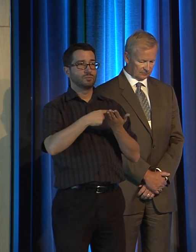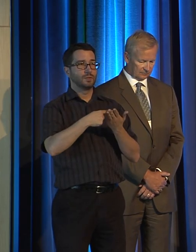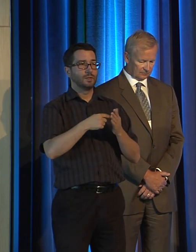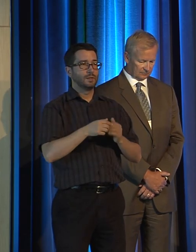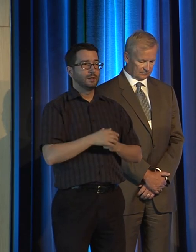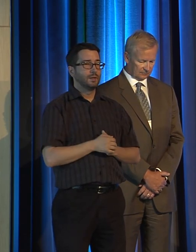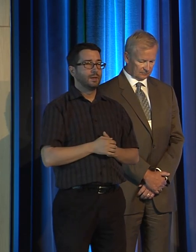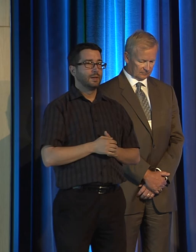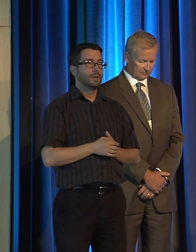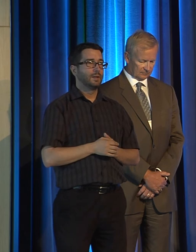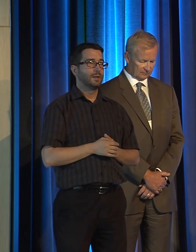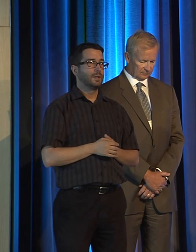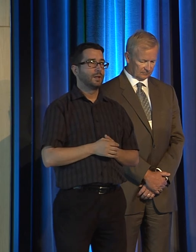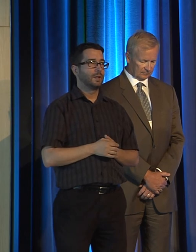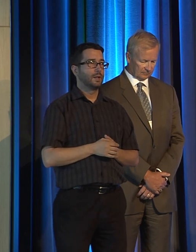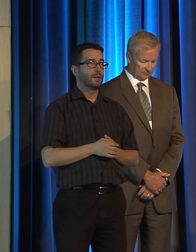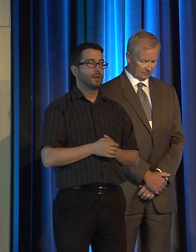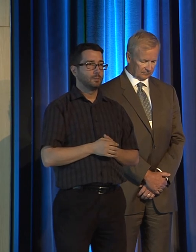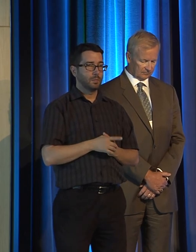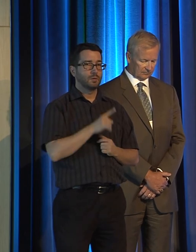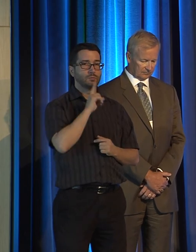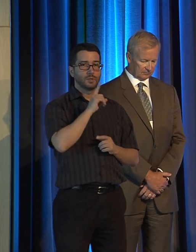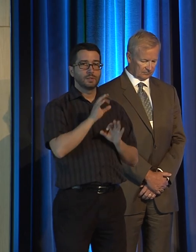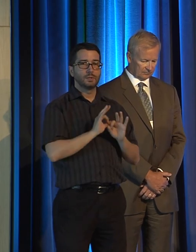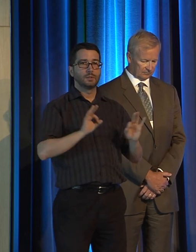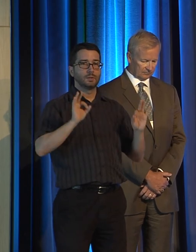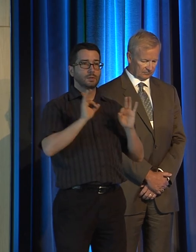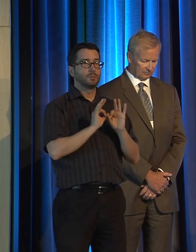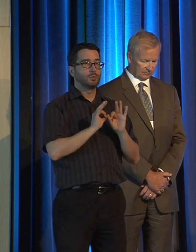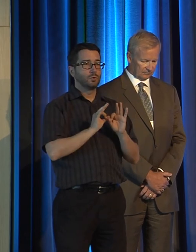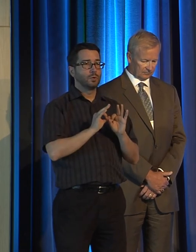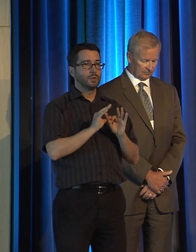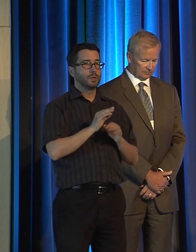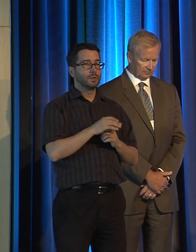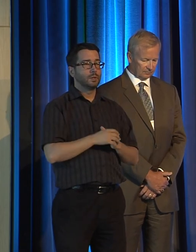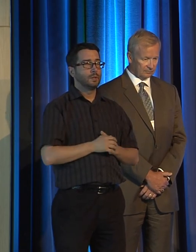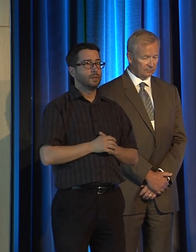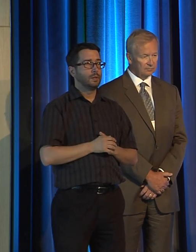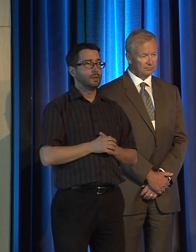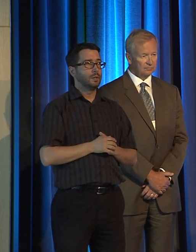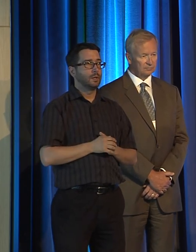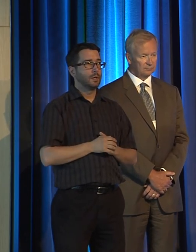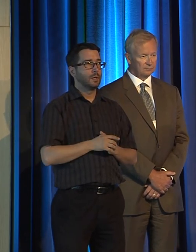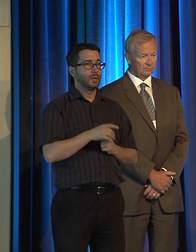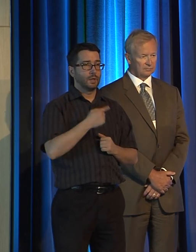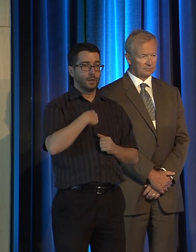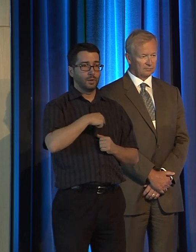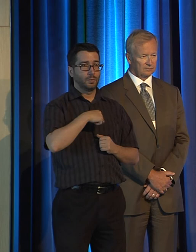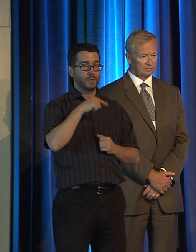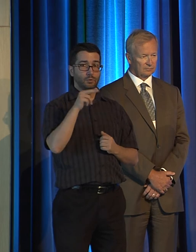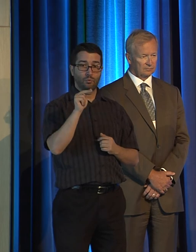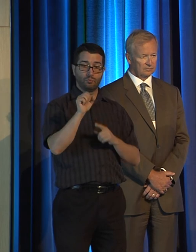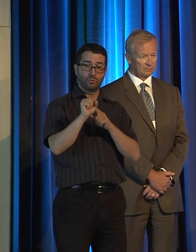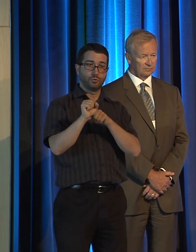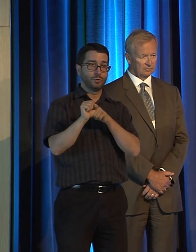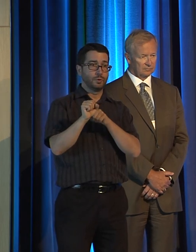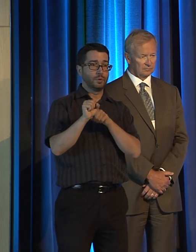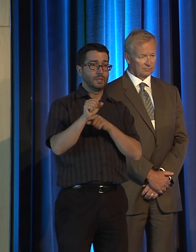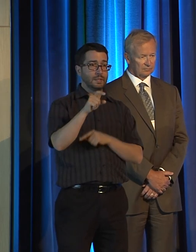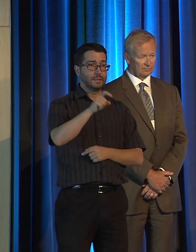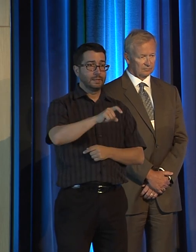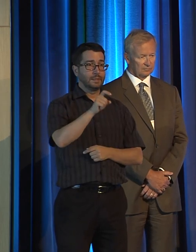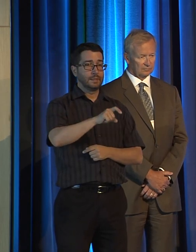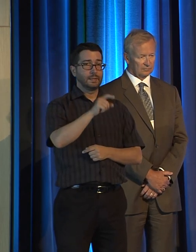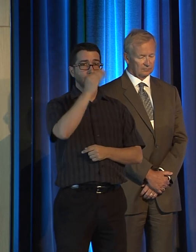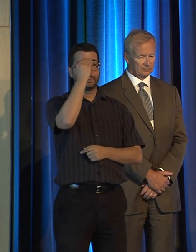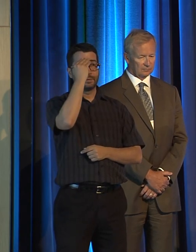Lynn. But it's a very important thing that you're raising, and we need as a province to share with our